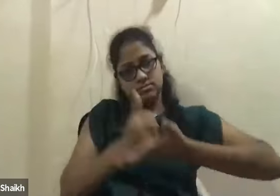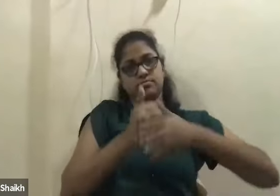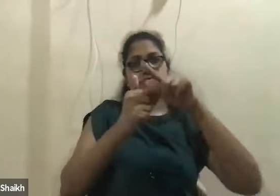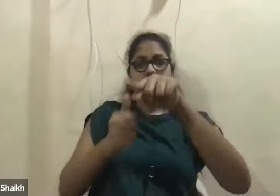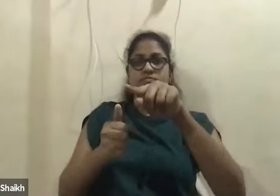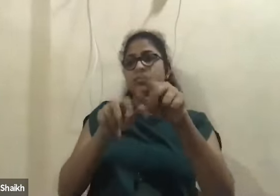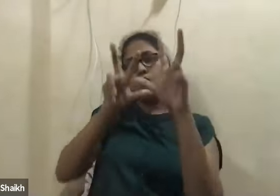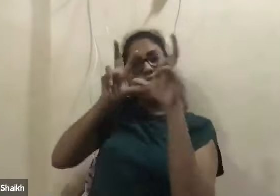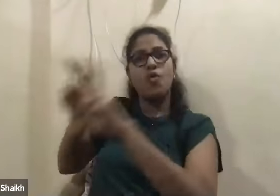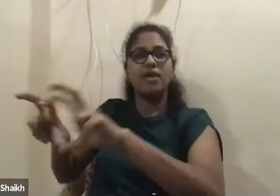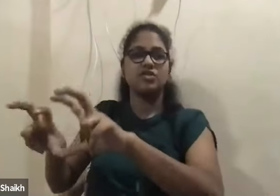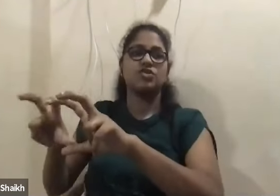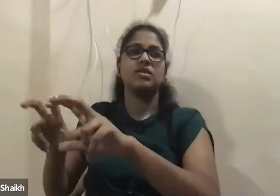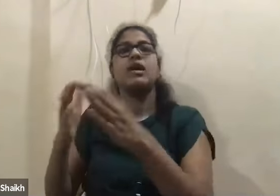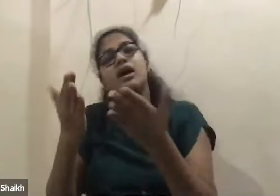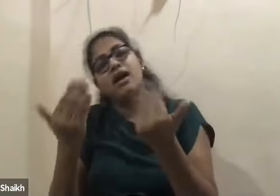the beneficiary who is severely